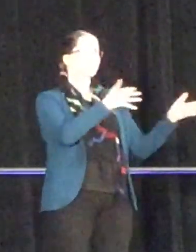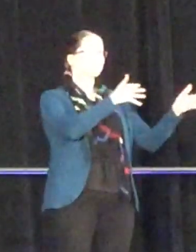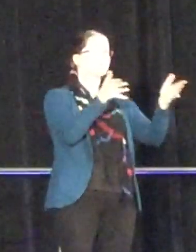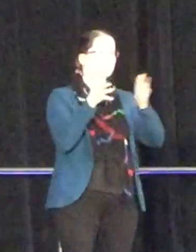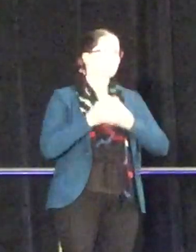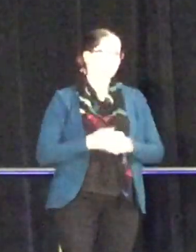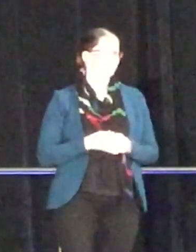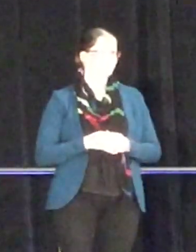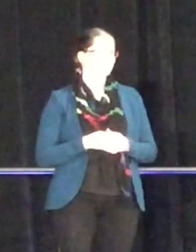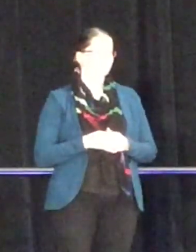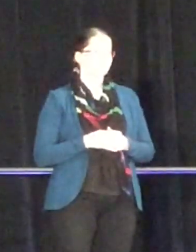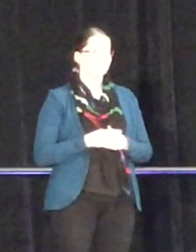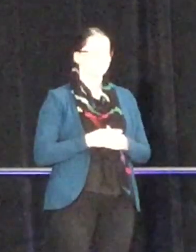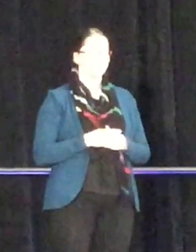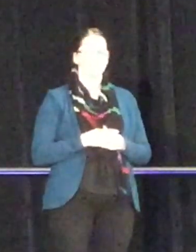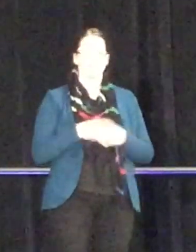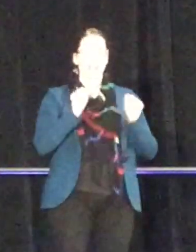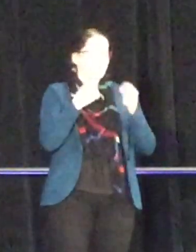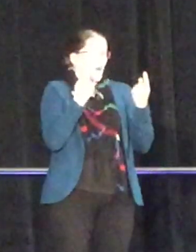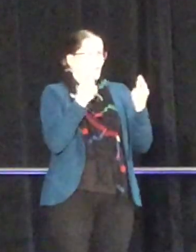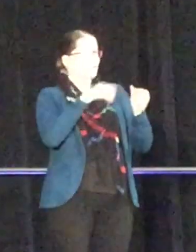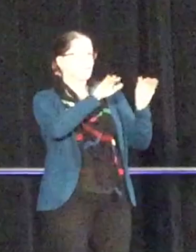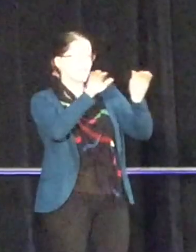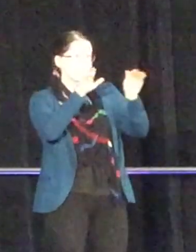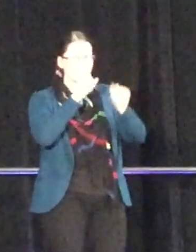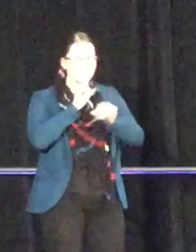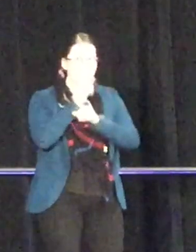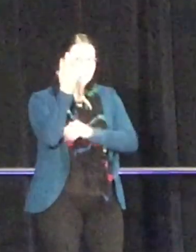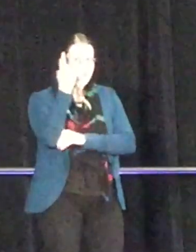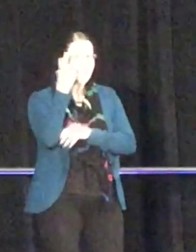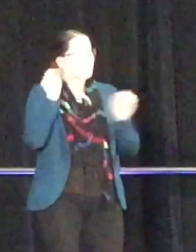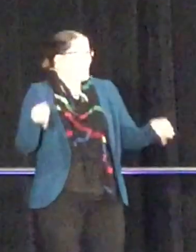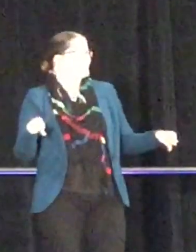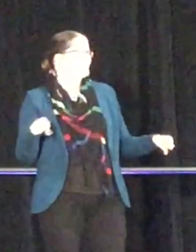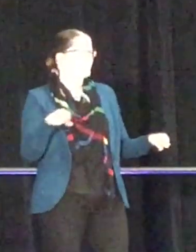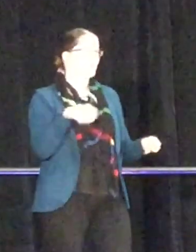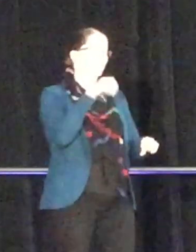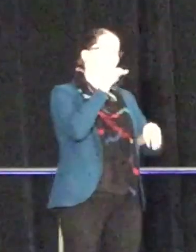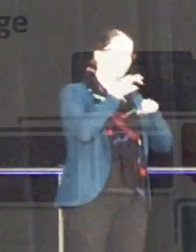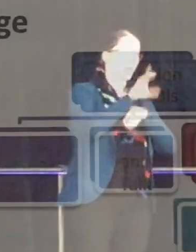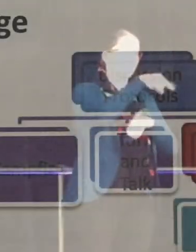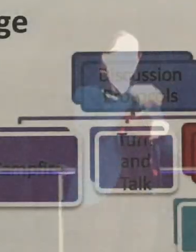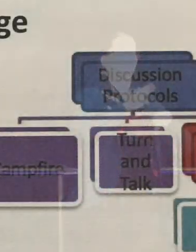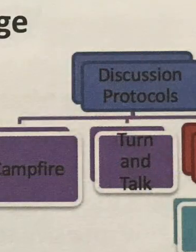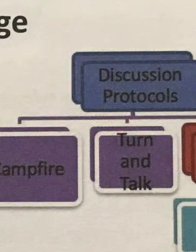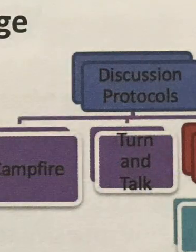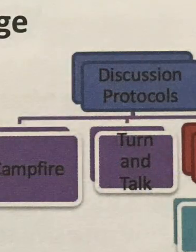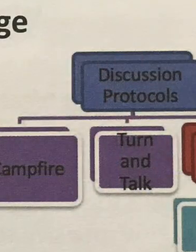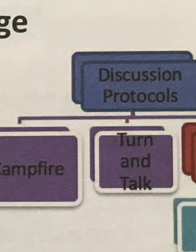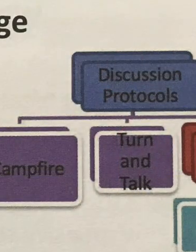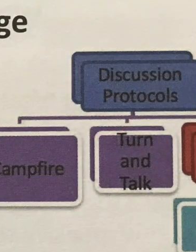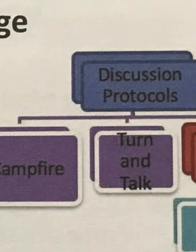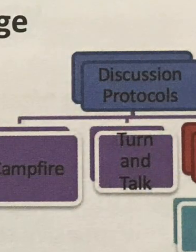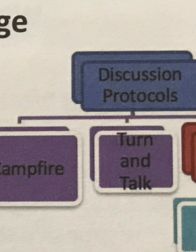worry, I can always get accountability. I can always get accountability. So the way that this works, folks, is all